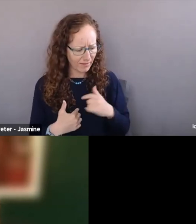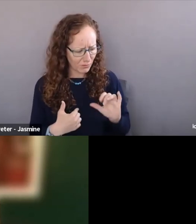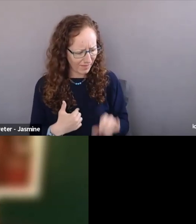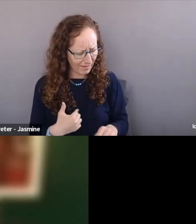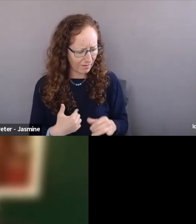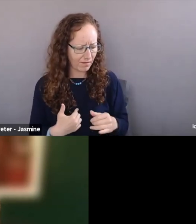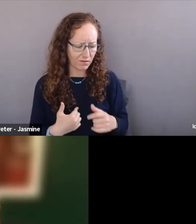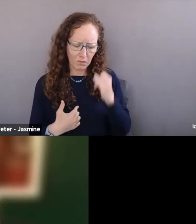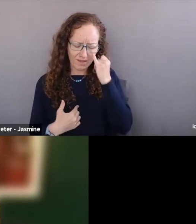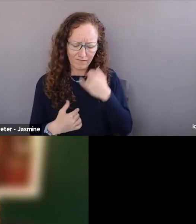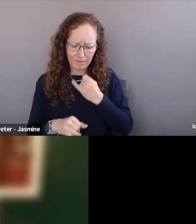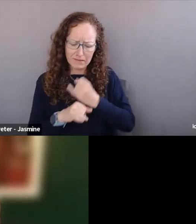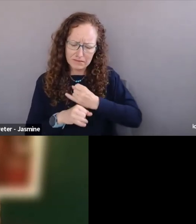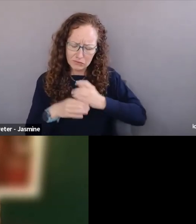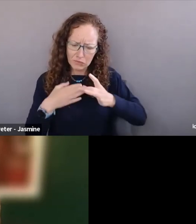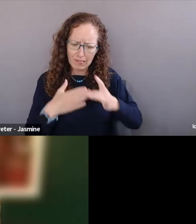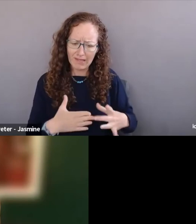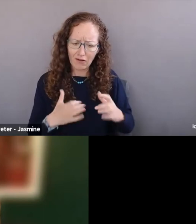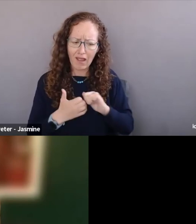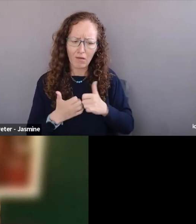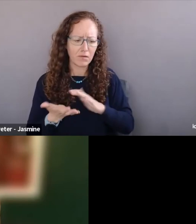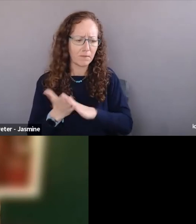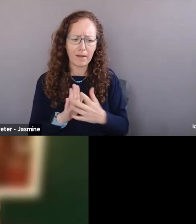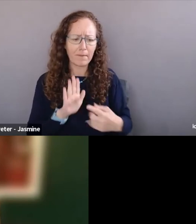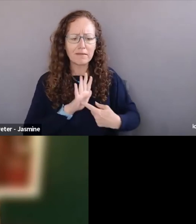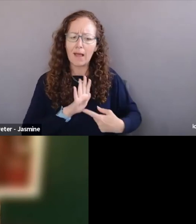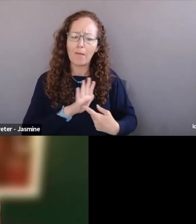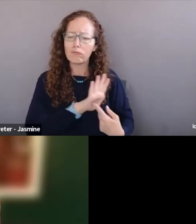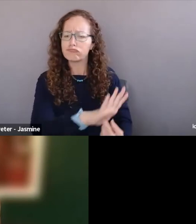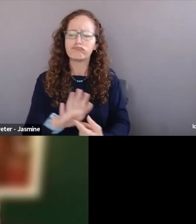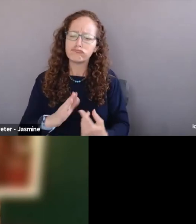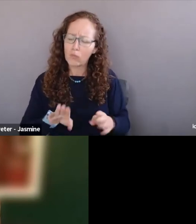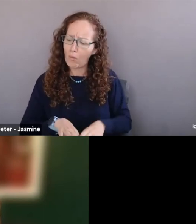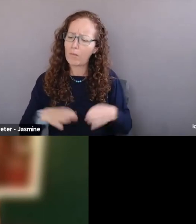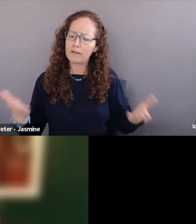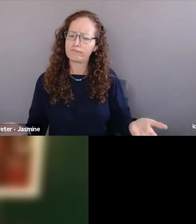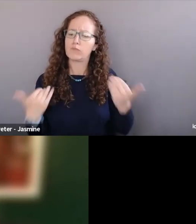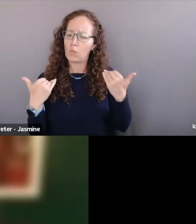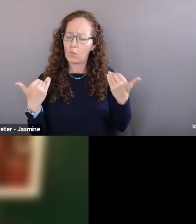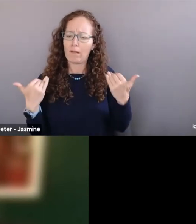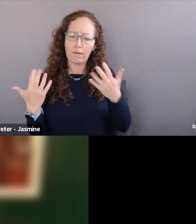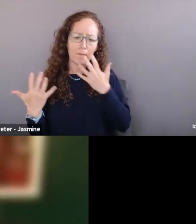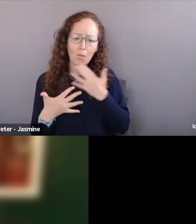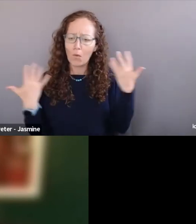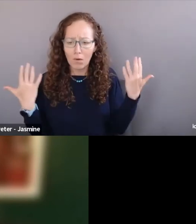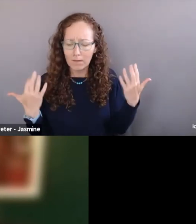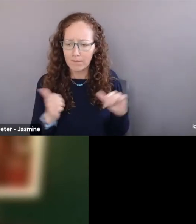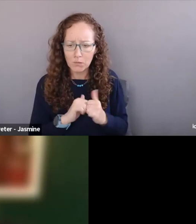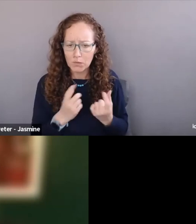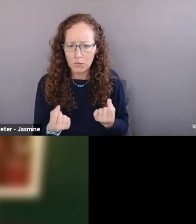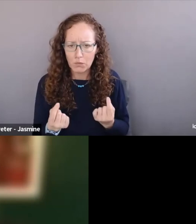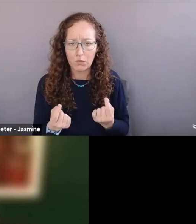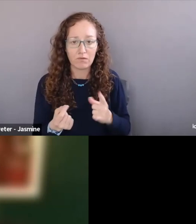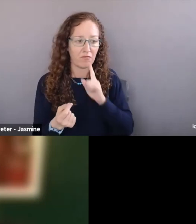an example of that? And so it is really roll up the sleeves and get in there and let's do the work kind of